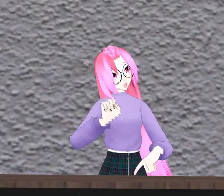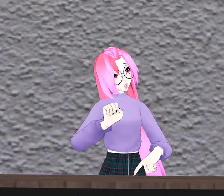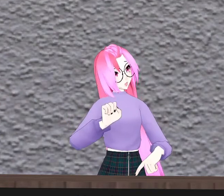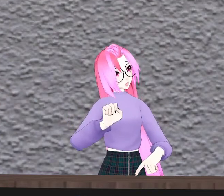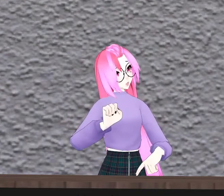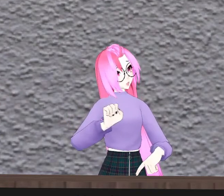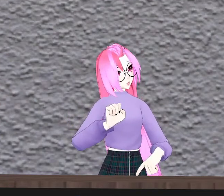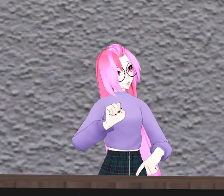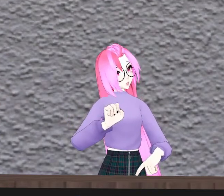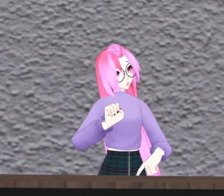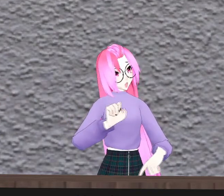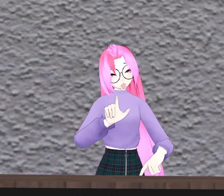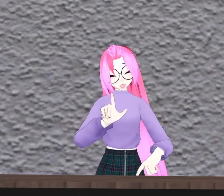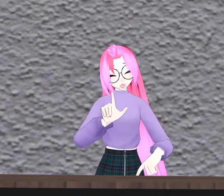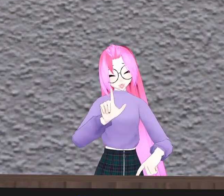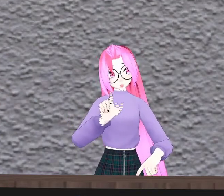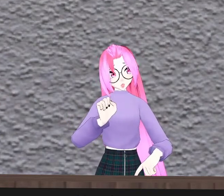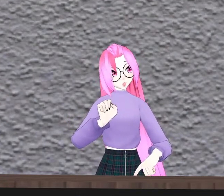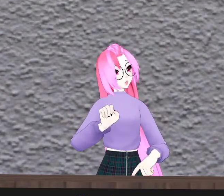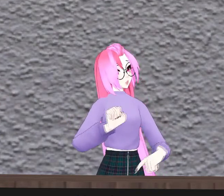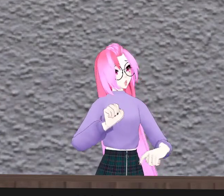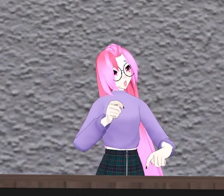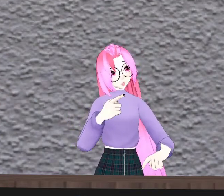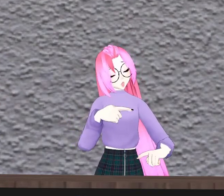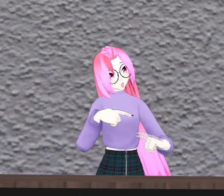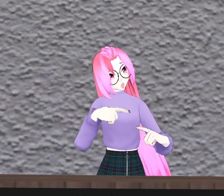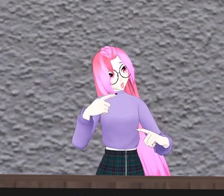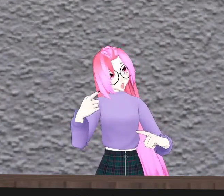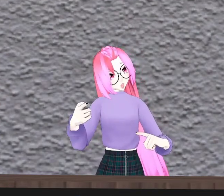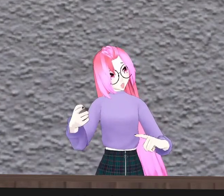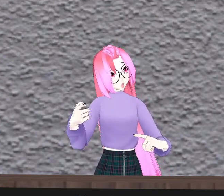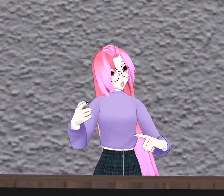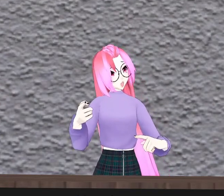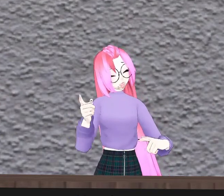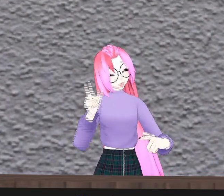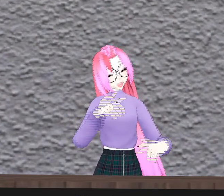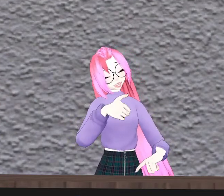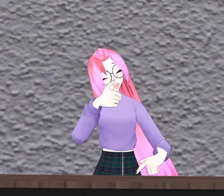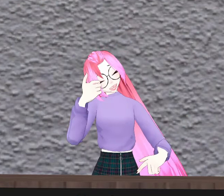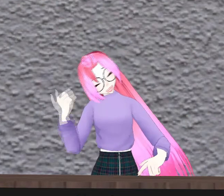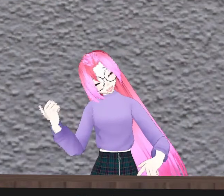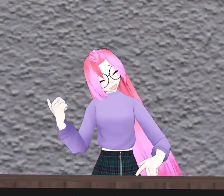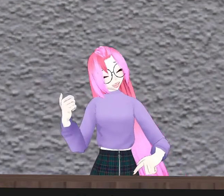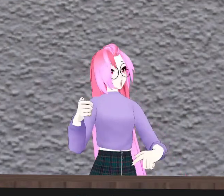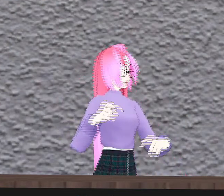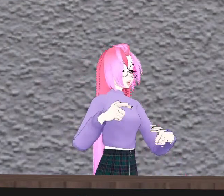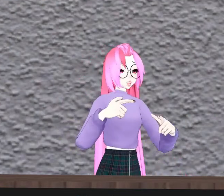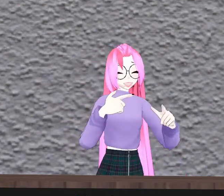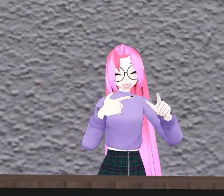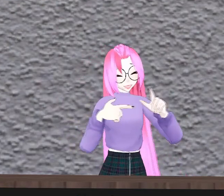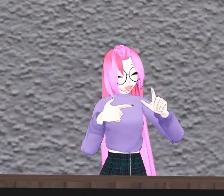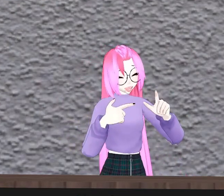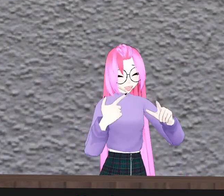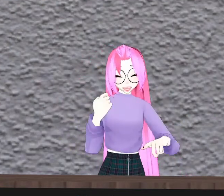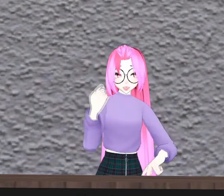shape. Okay? So before we go on to the 20s, let's do another review, and we're going to start all the way from the